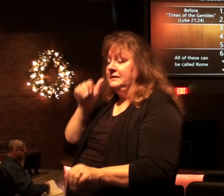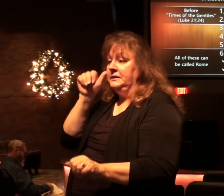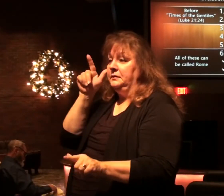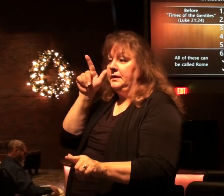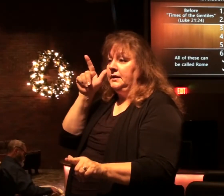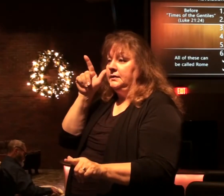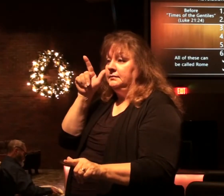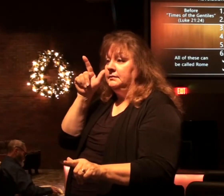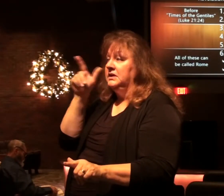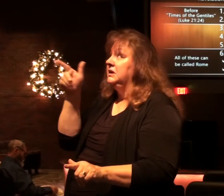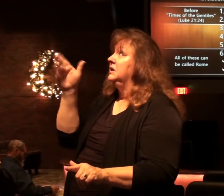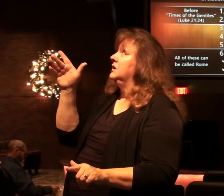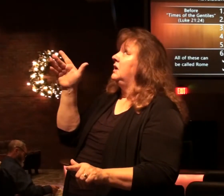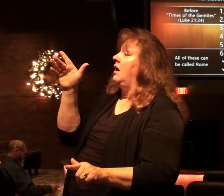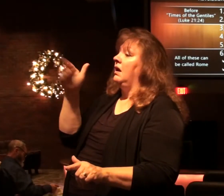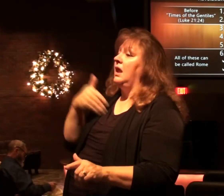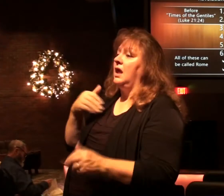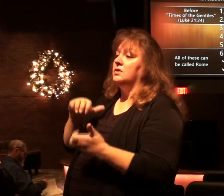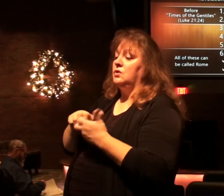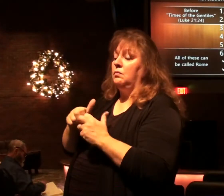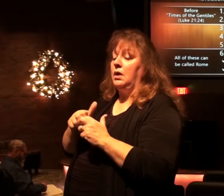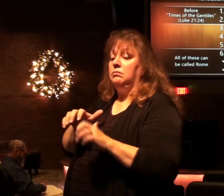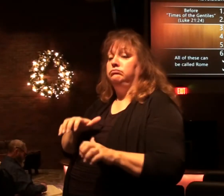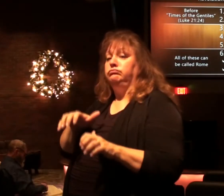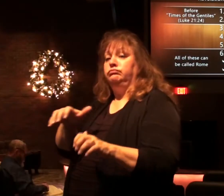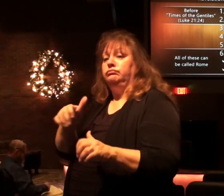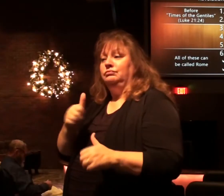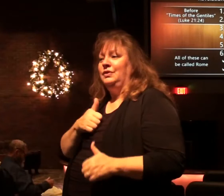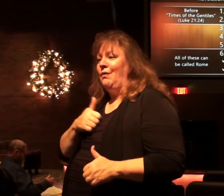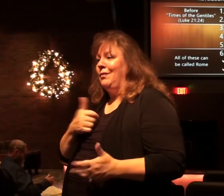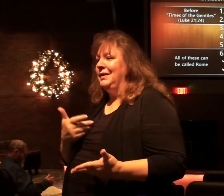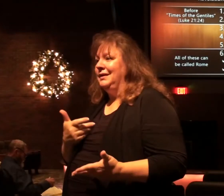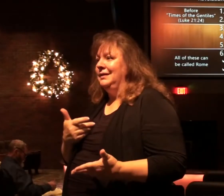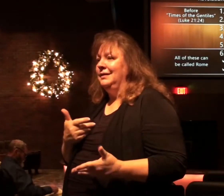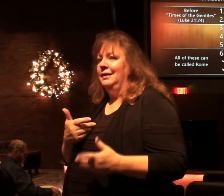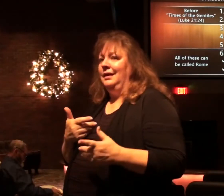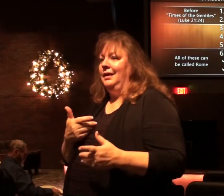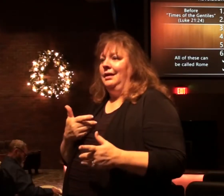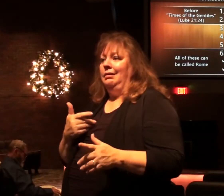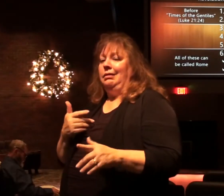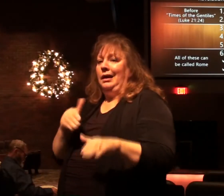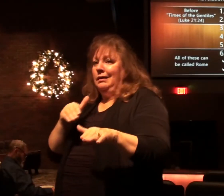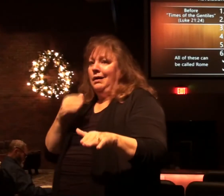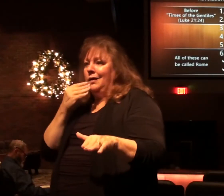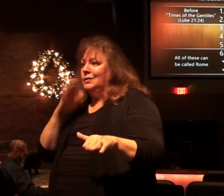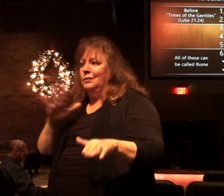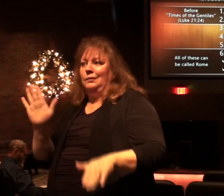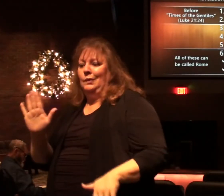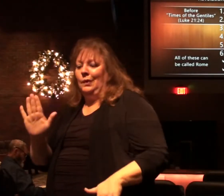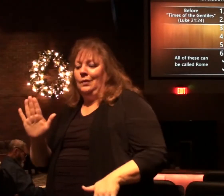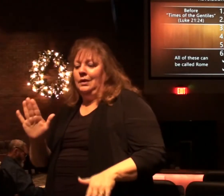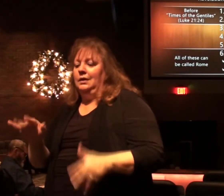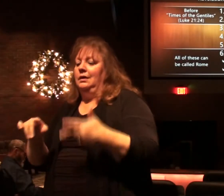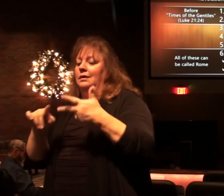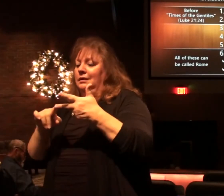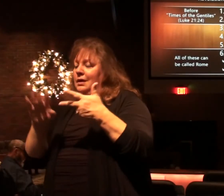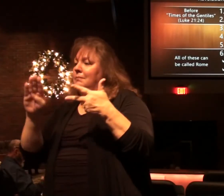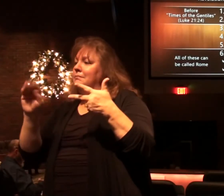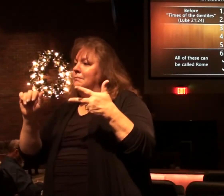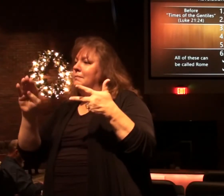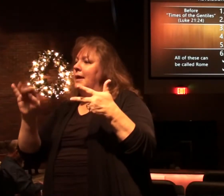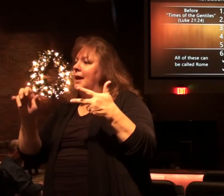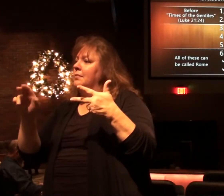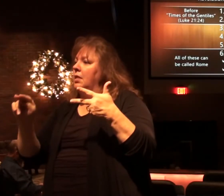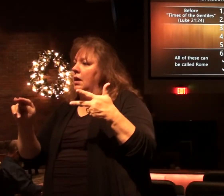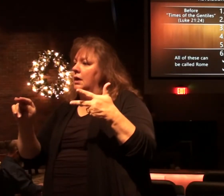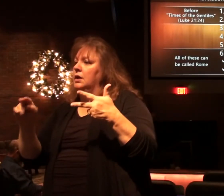No problem for God with dealing with an army. So they don't conquer Jerusalem. So with Babylon, Jerusalem